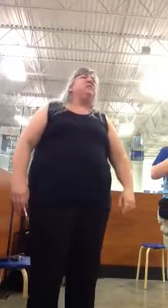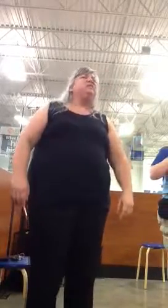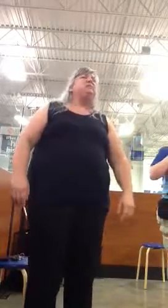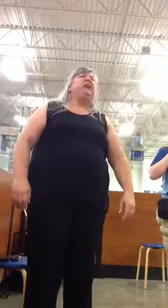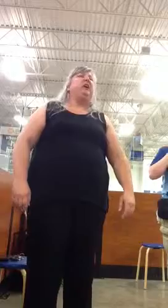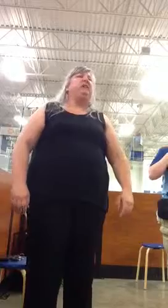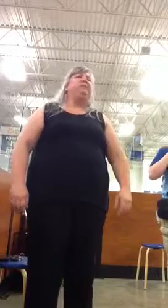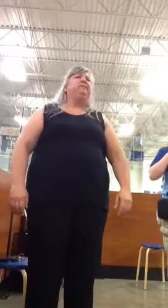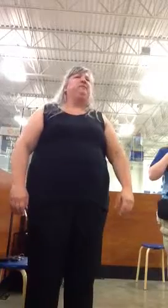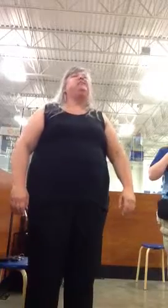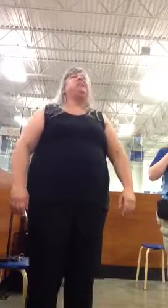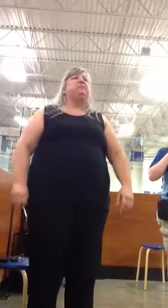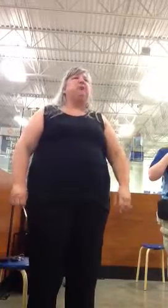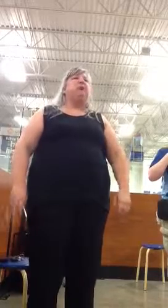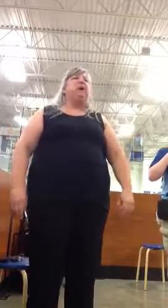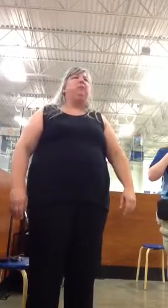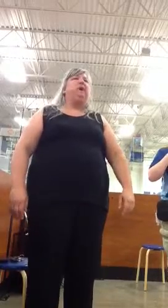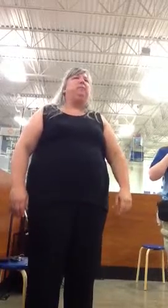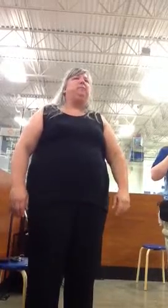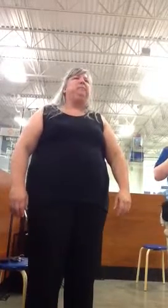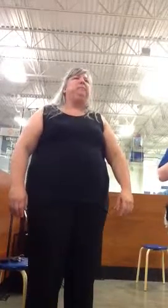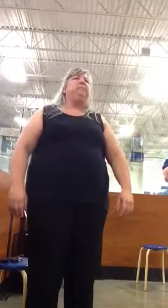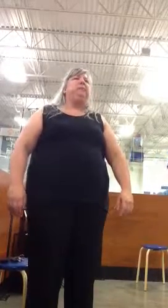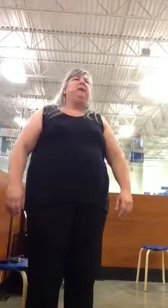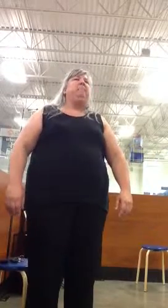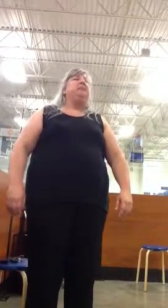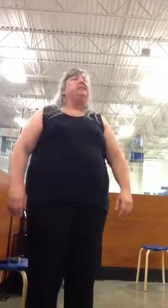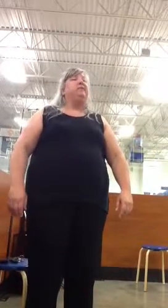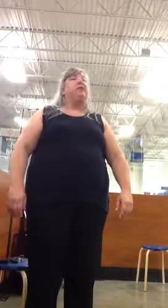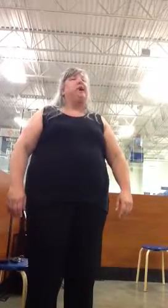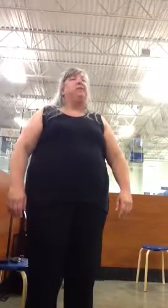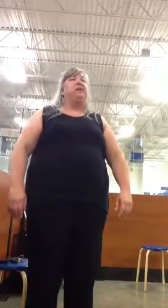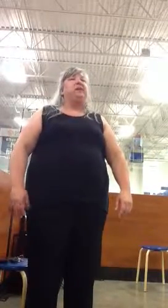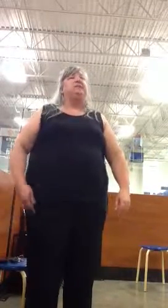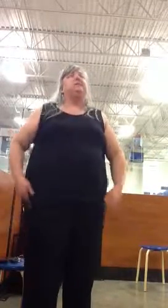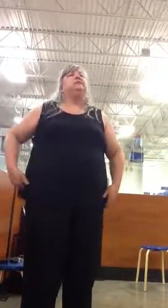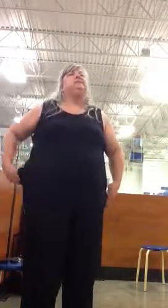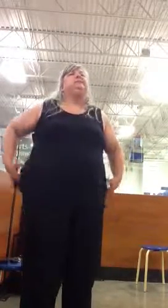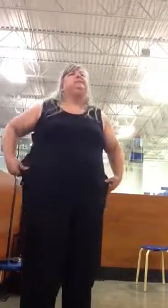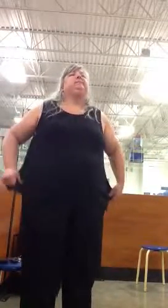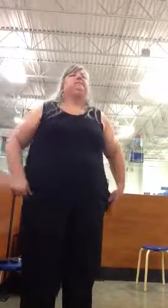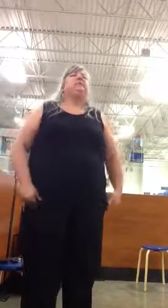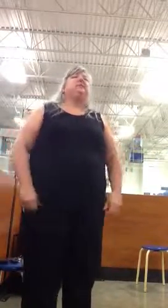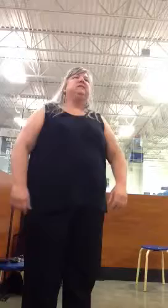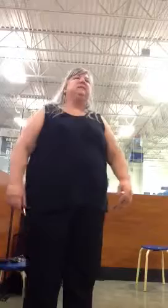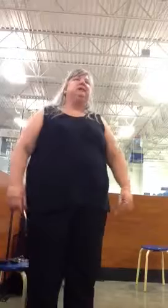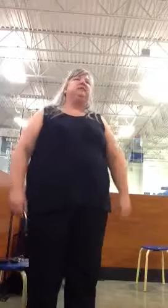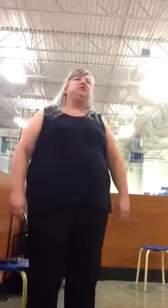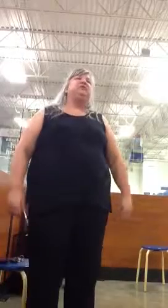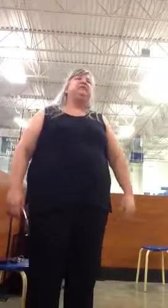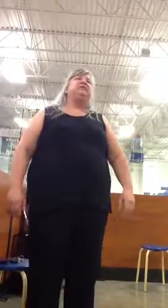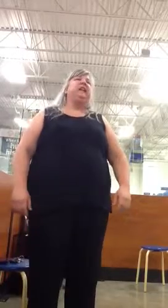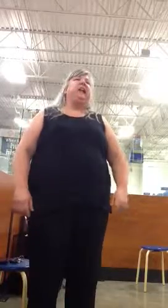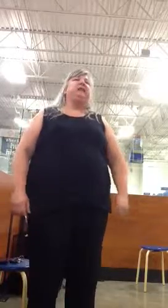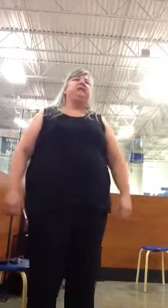That's pretty good. She does pretty well, but because of her hyperness, sometimes she has little